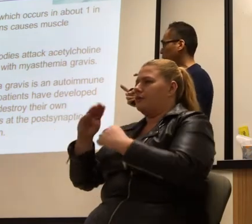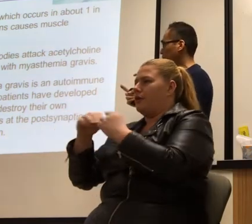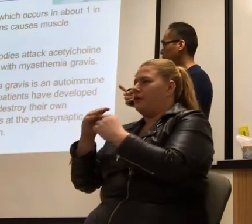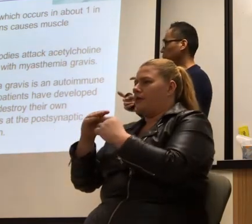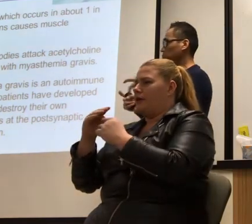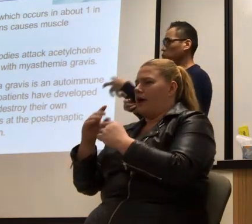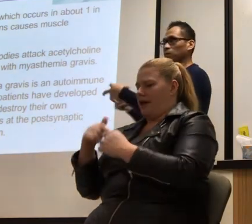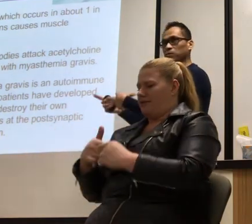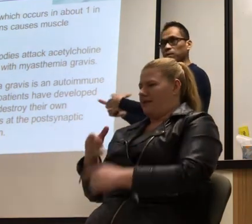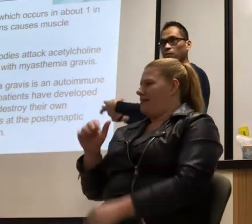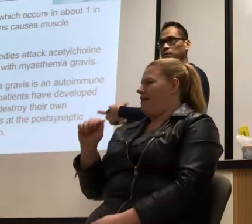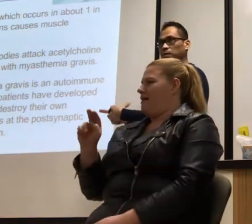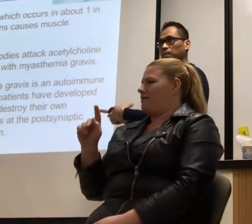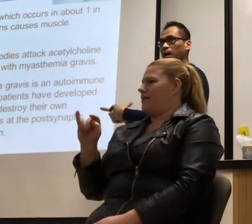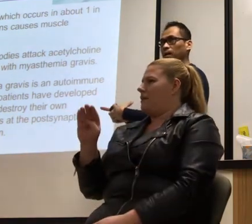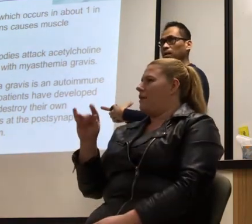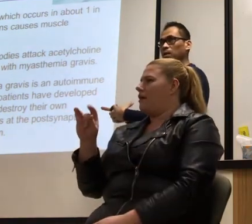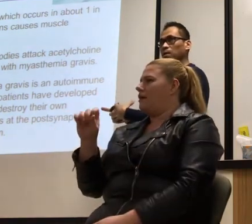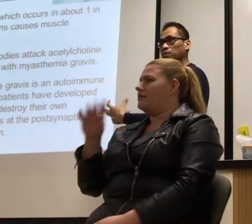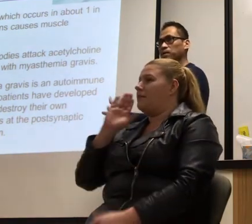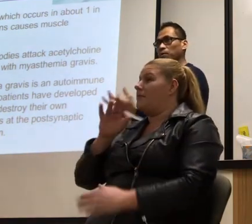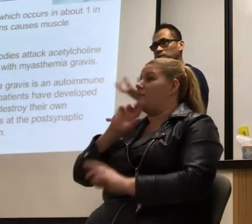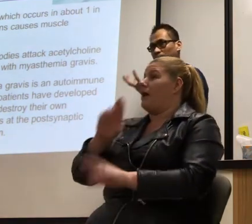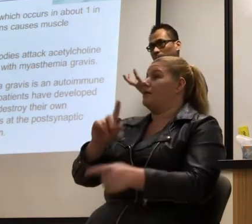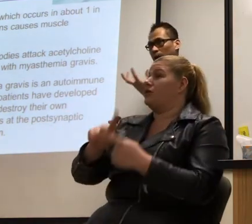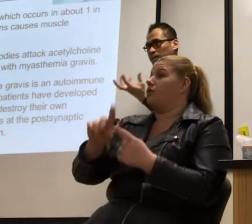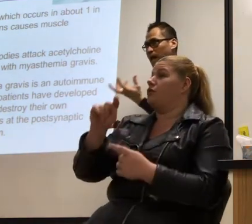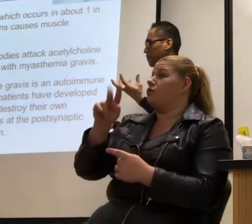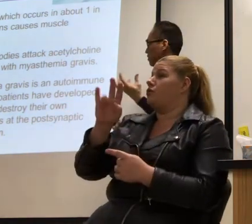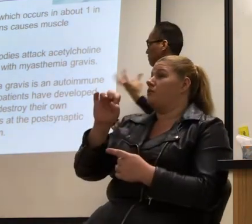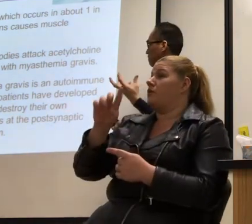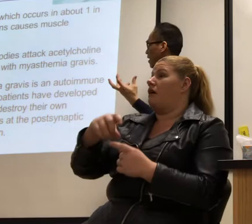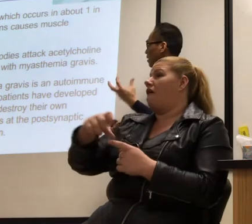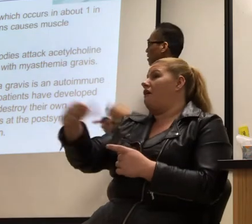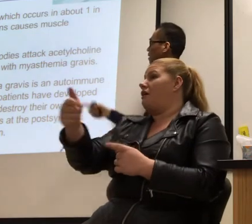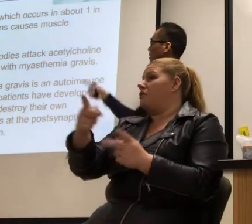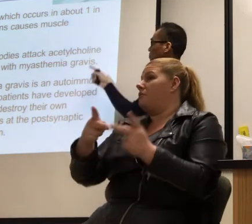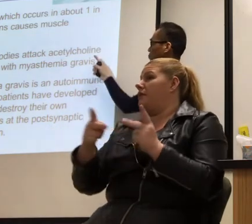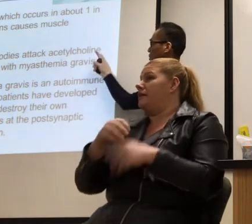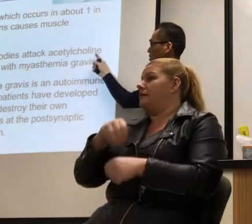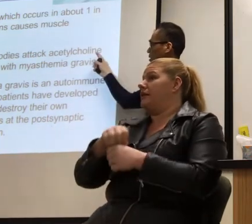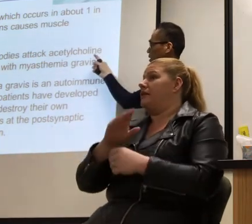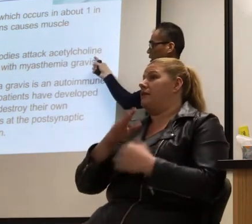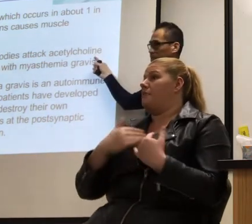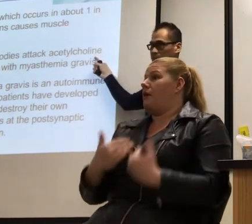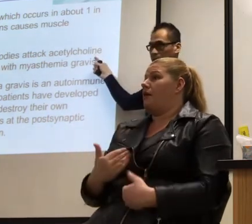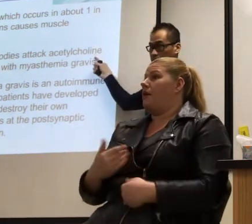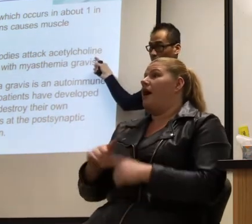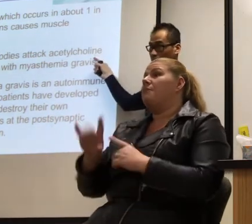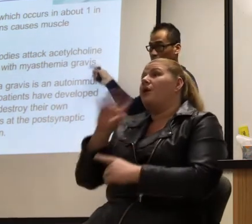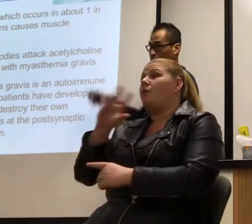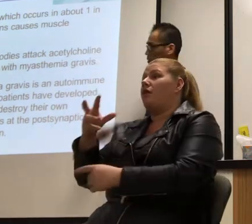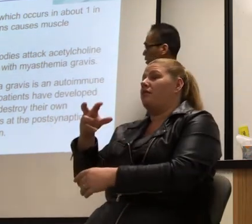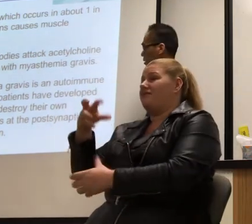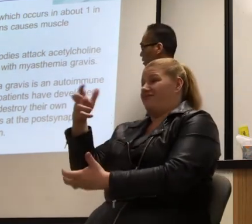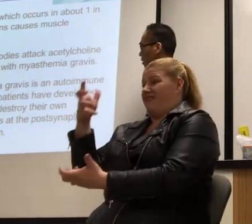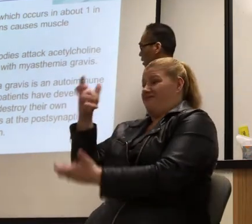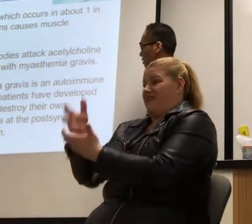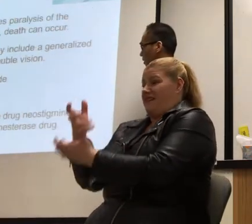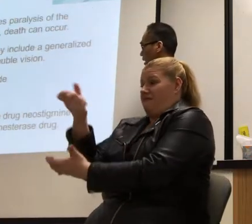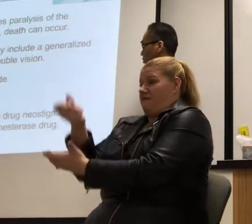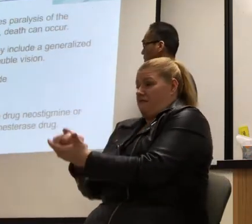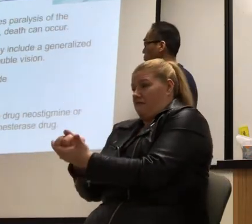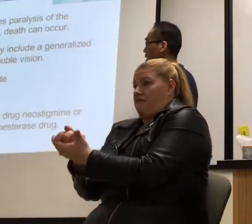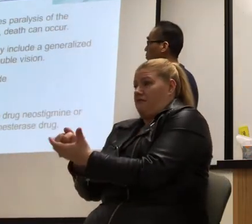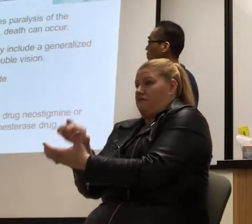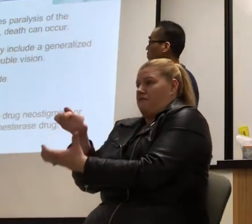are reacting to some tumor somewhere else in the body. Turns out those antibodies happen to fit proteins on ACHR,